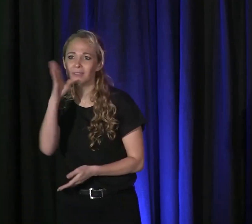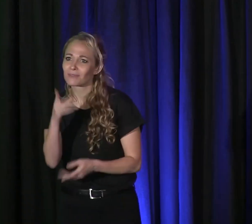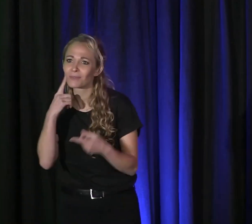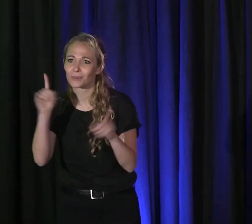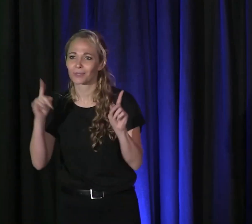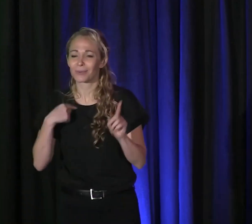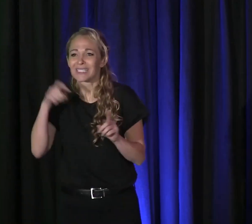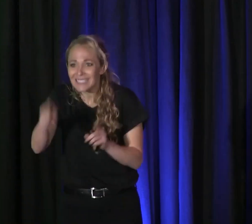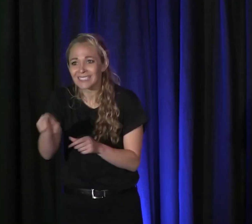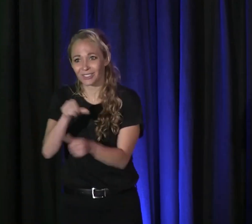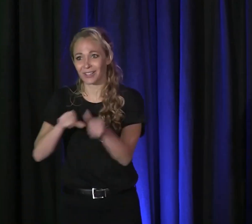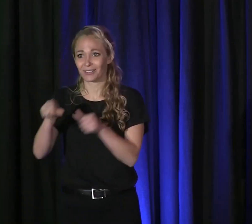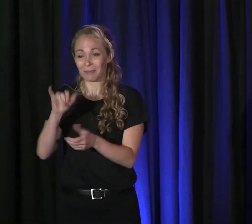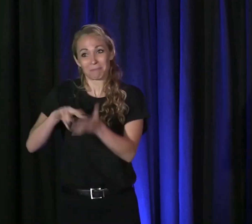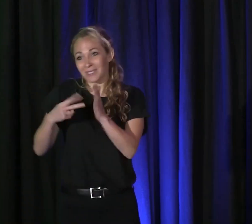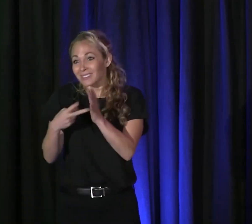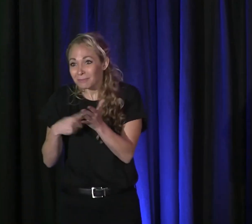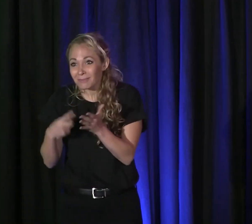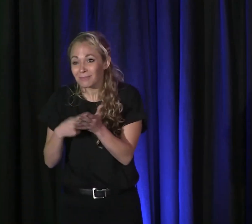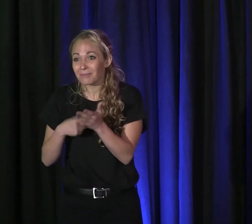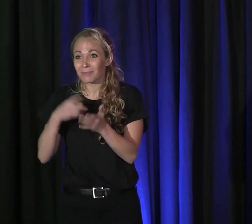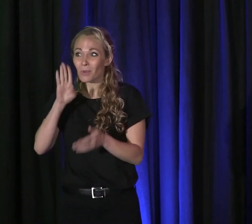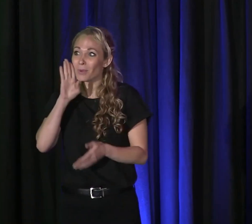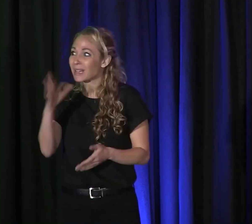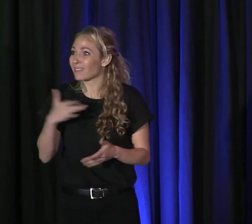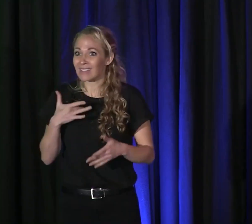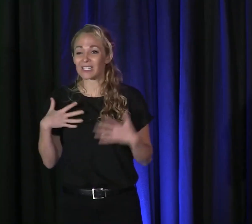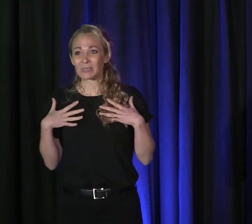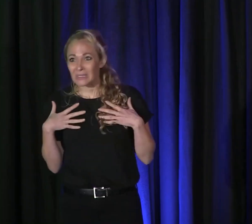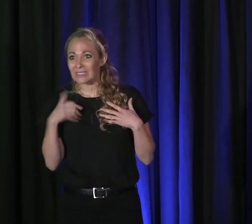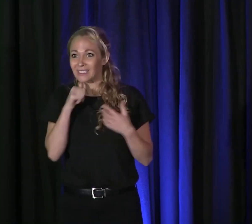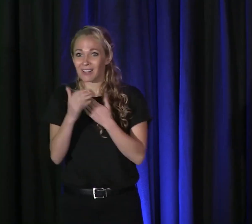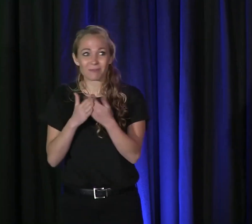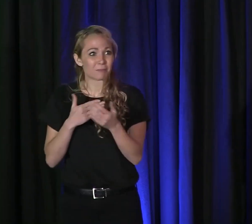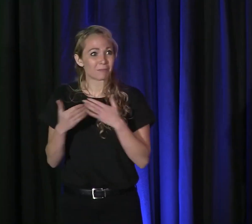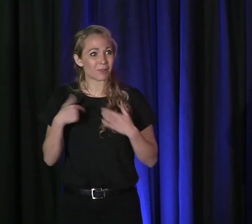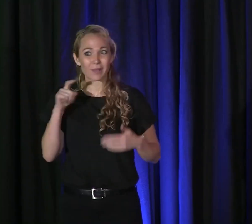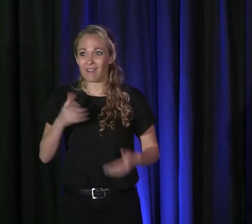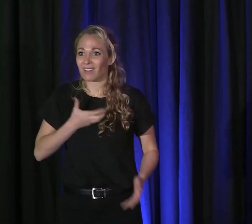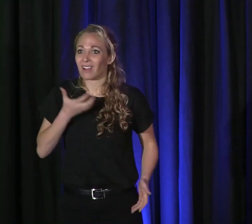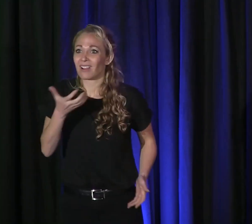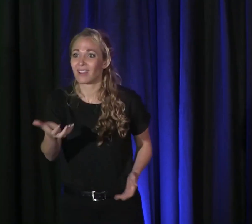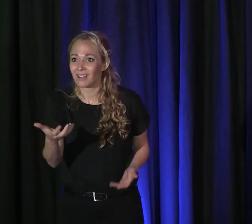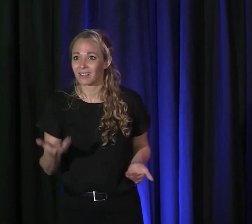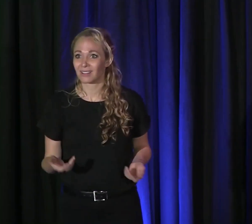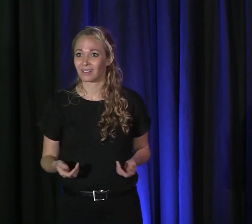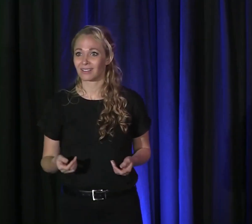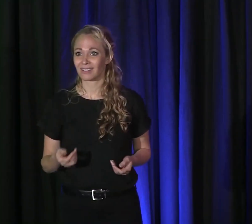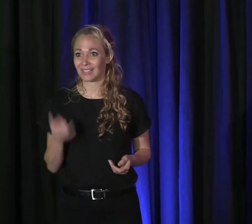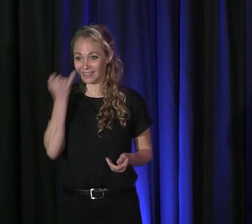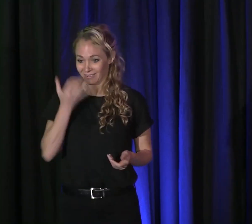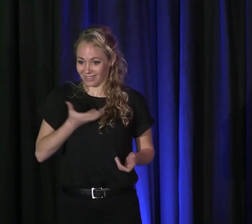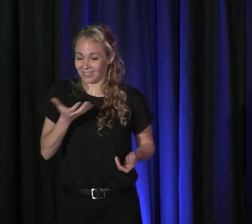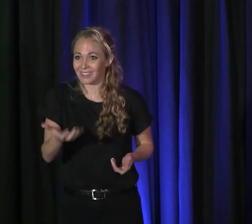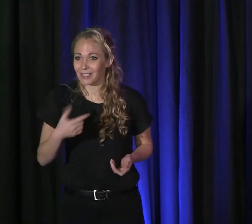it won't work. We really need each other. That means sometimes if we're not comfortable or we have emotions,